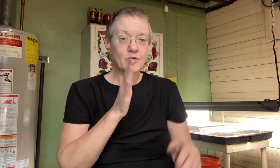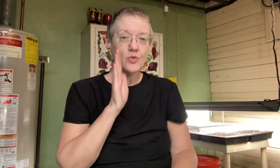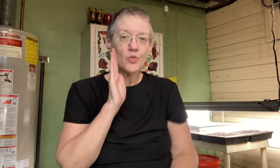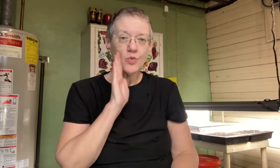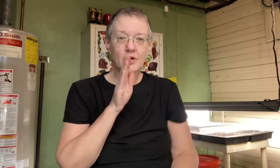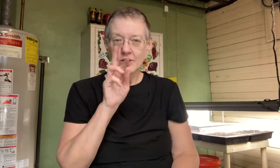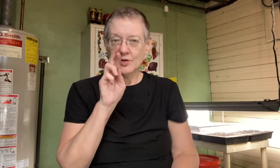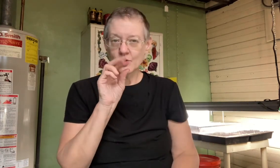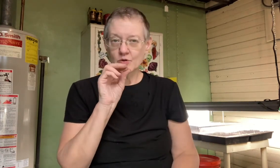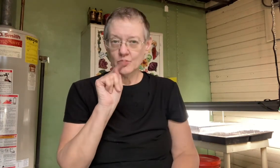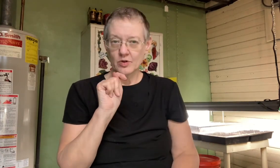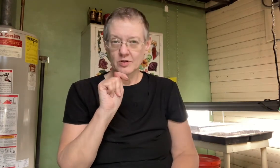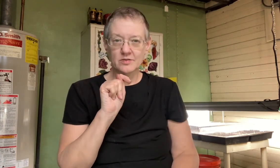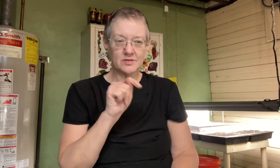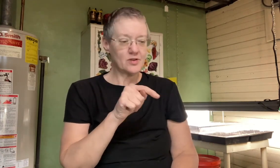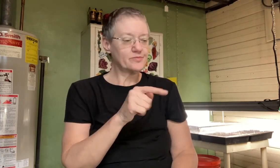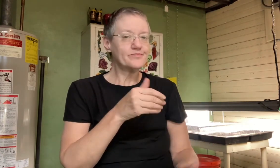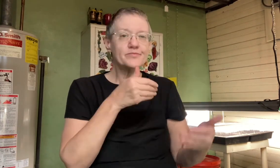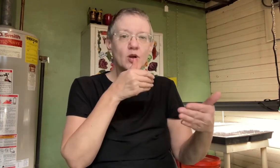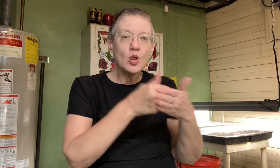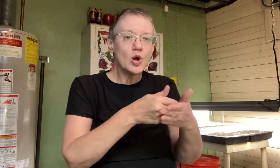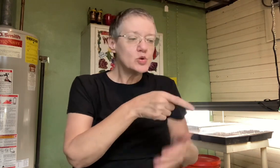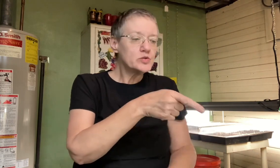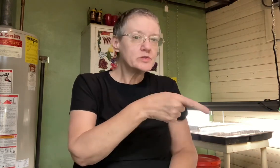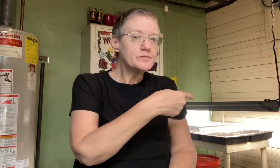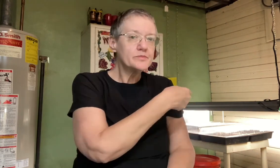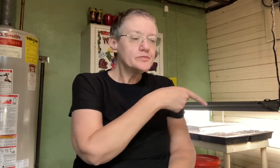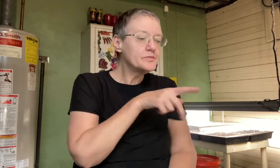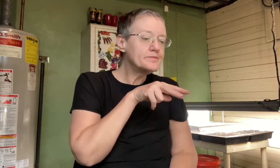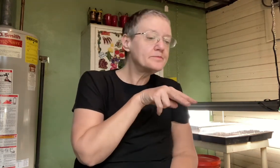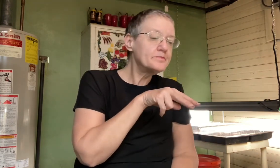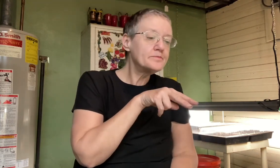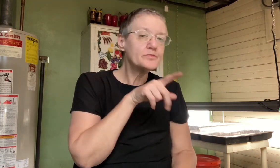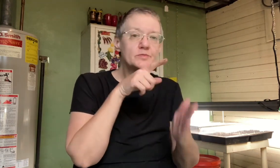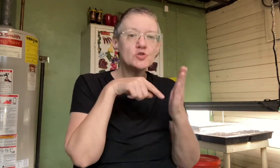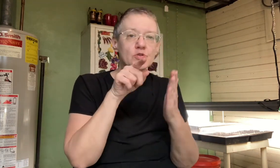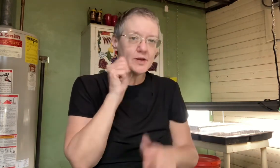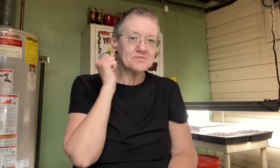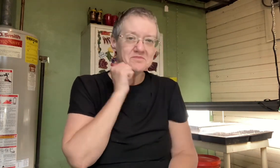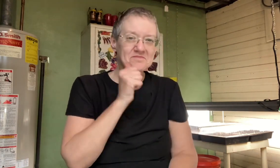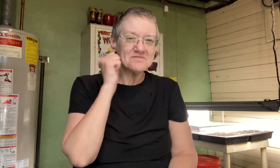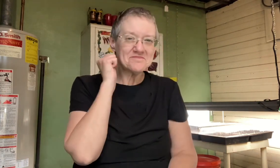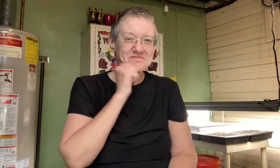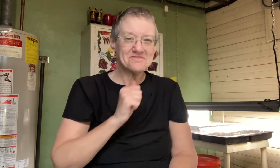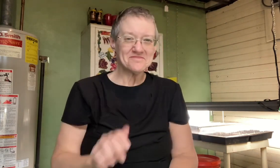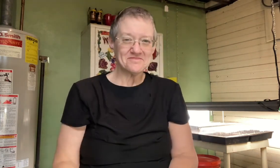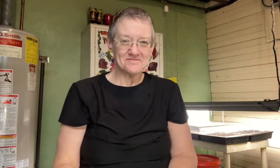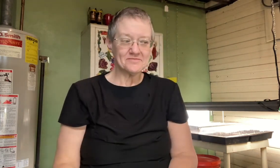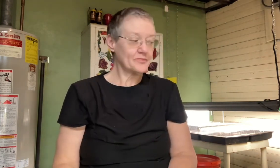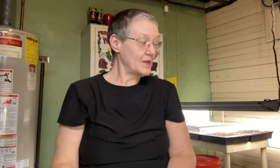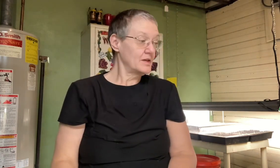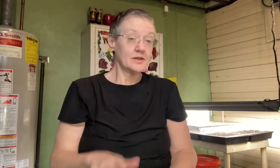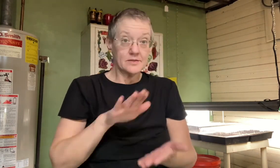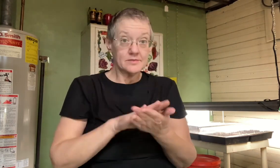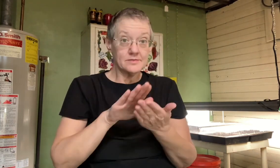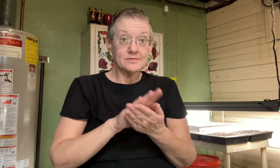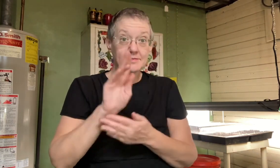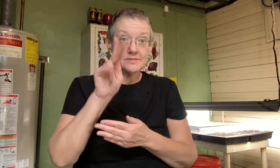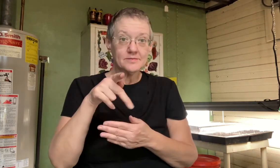you leave them in the damp, they're going to rot. So I put them close to this other seed so I can keep my eye on them every day. Okay,